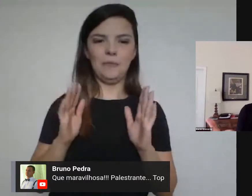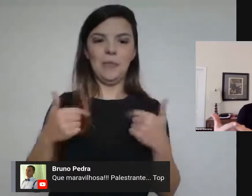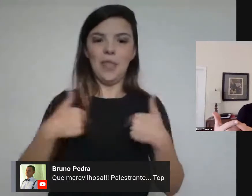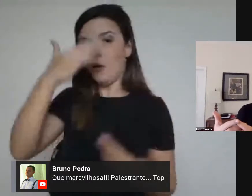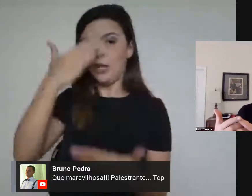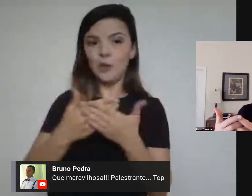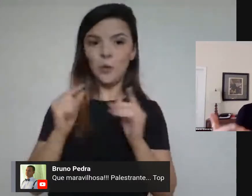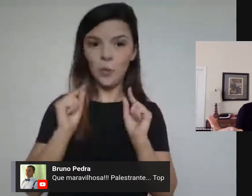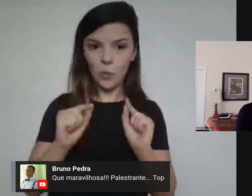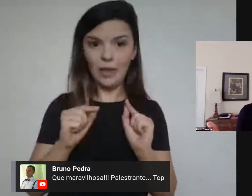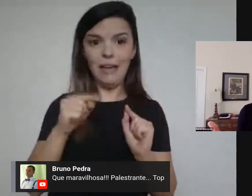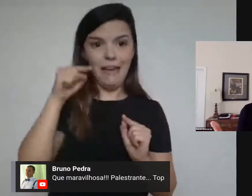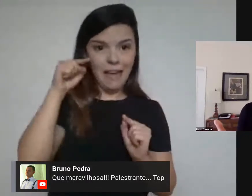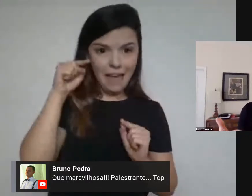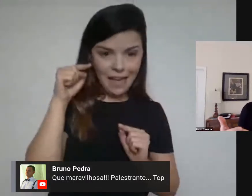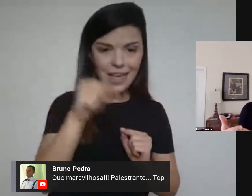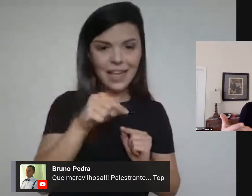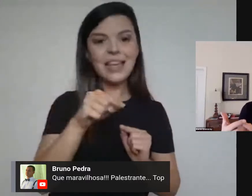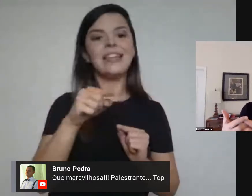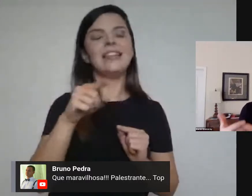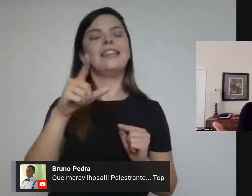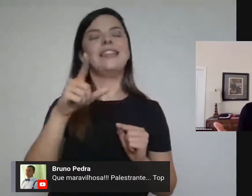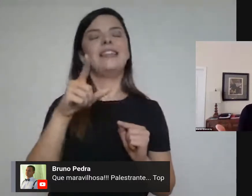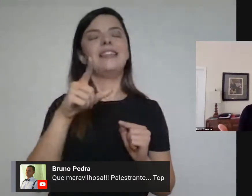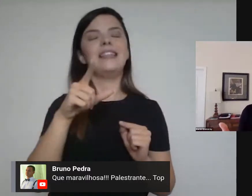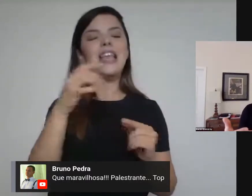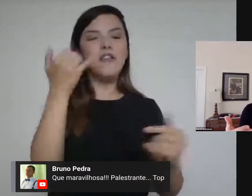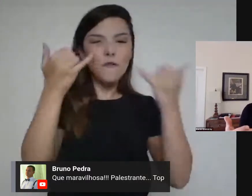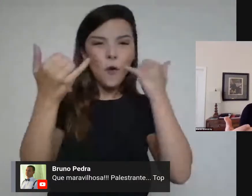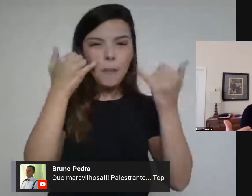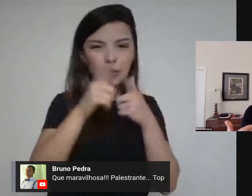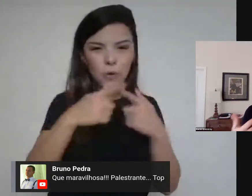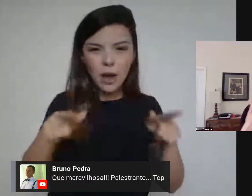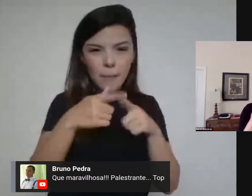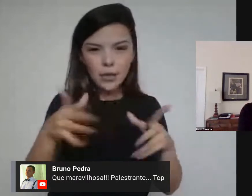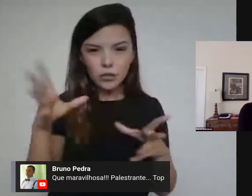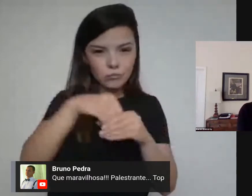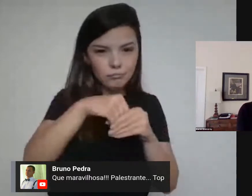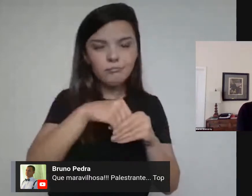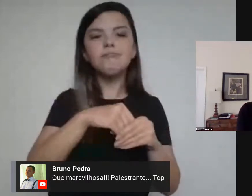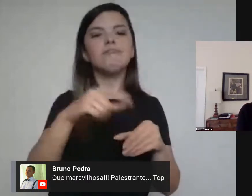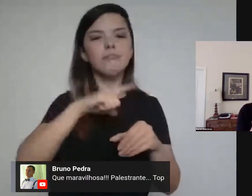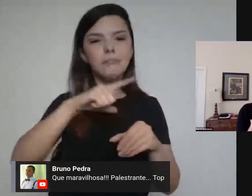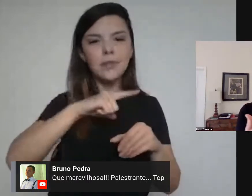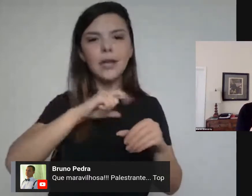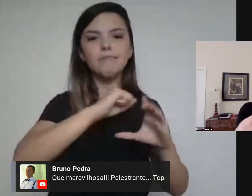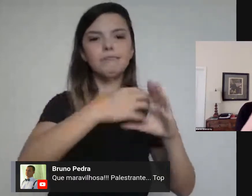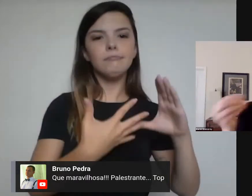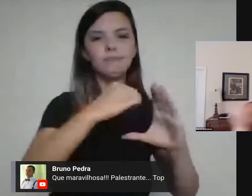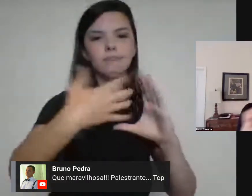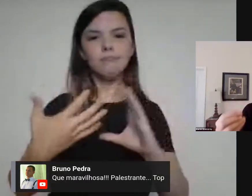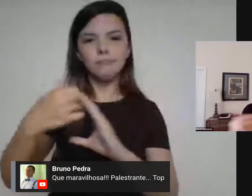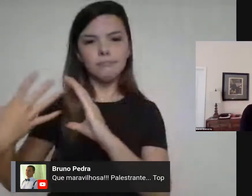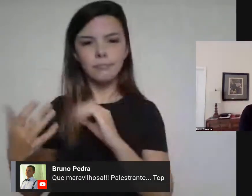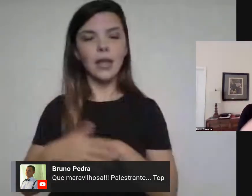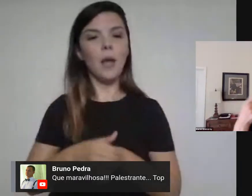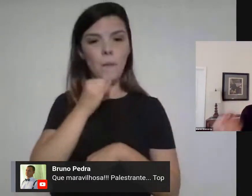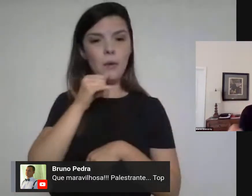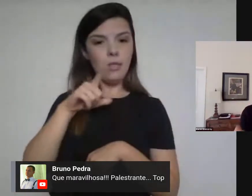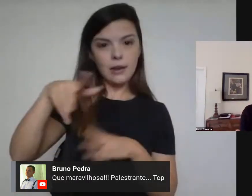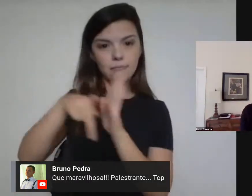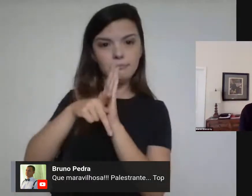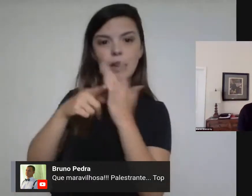discourse grammatical information, you're likely to see language areas, if you're trying to tease that